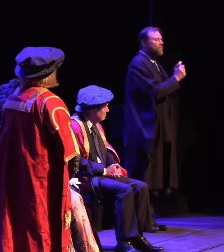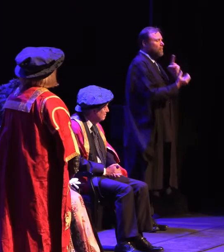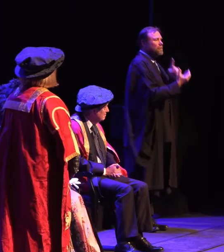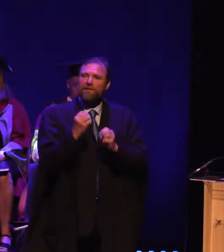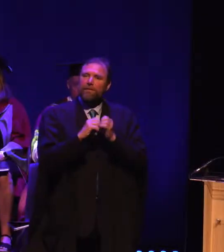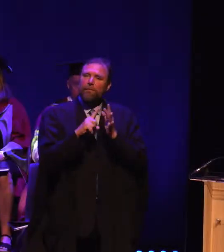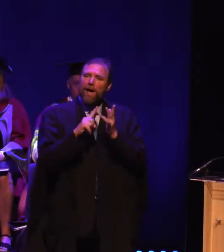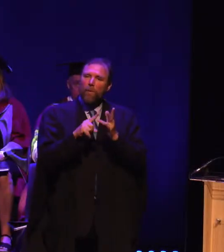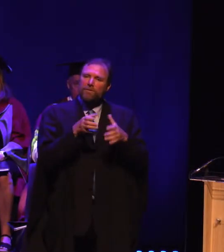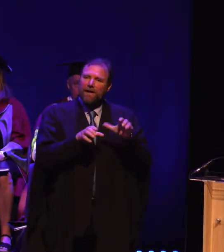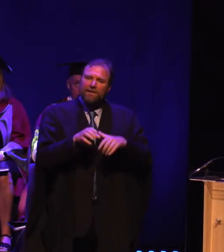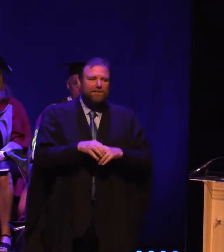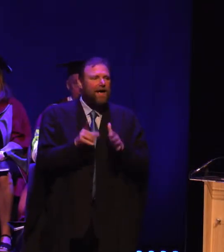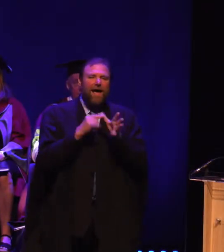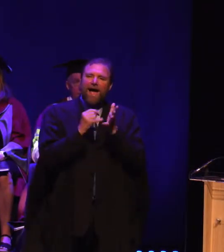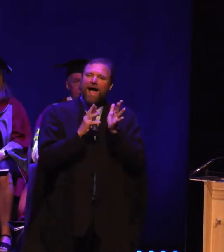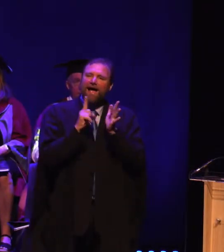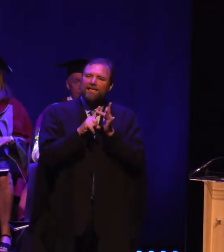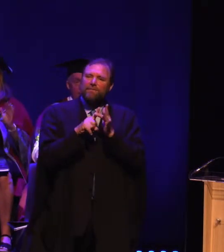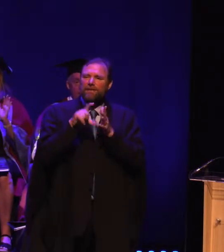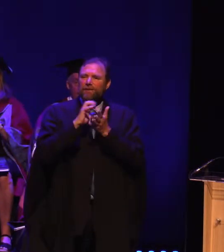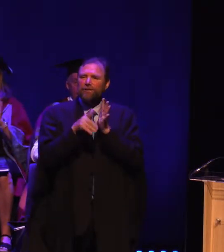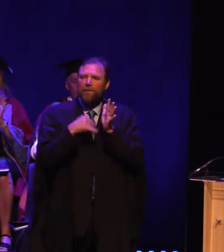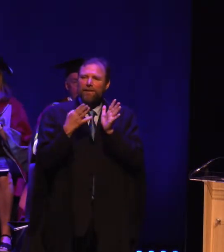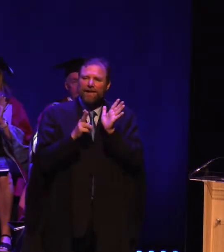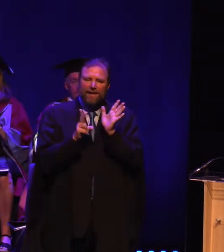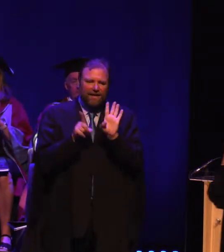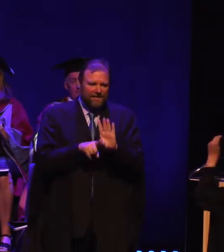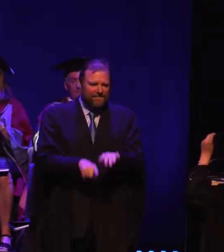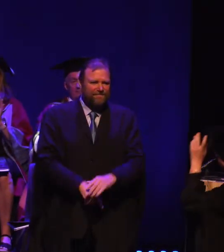Biosciences, Asmay Chadley.